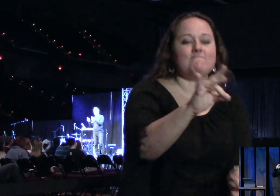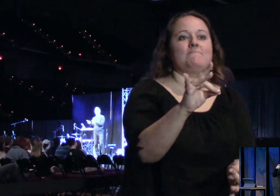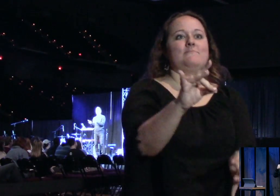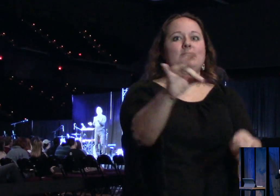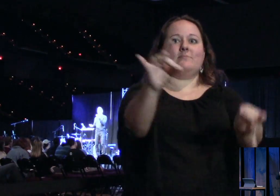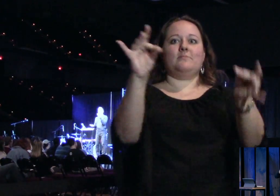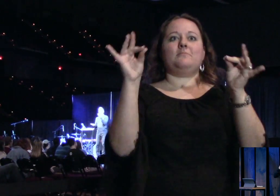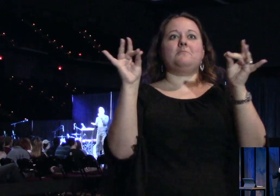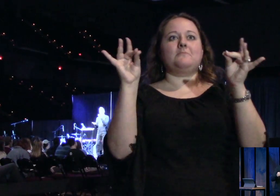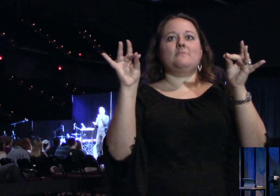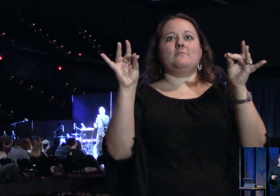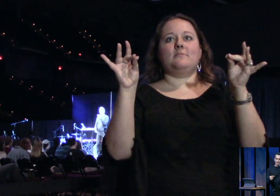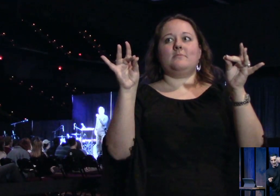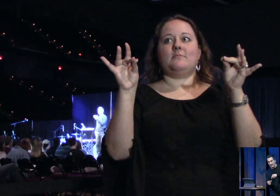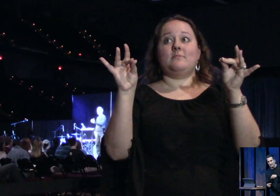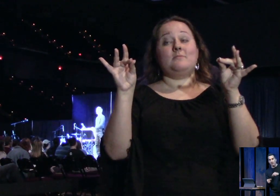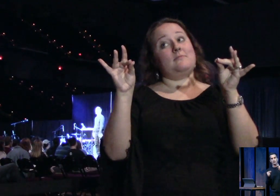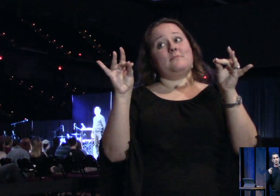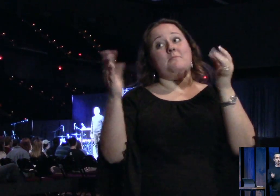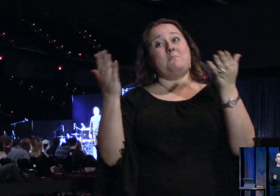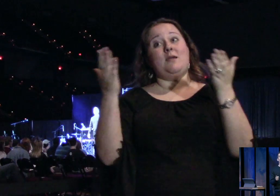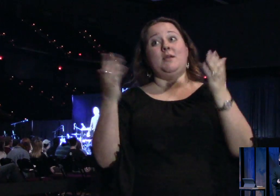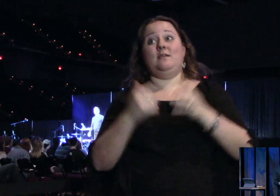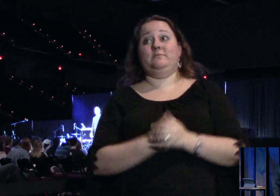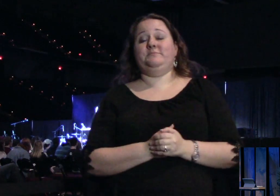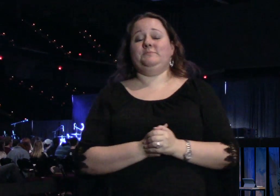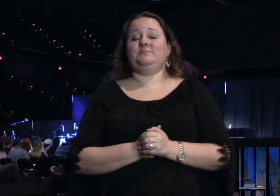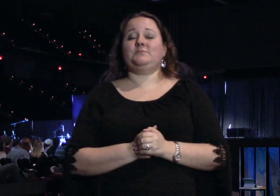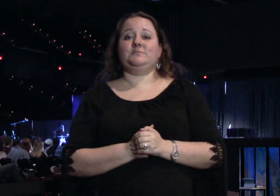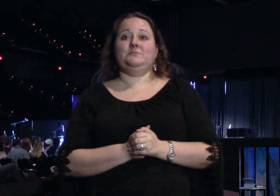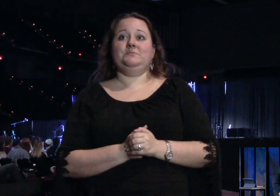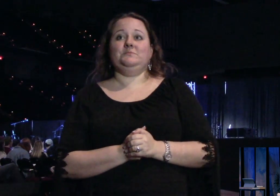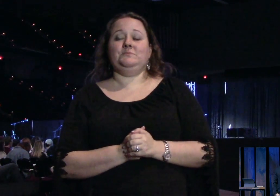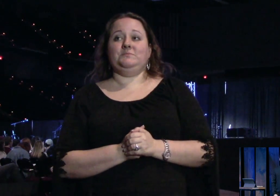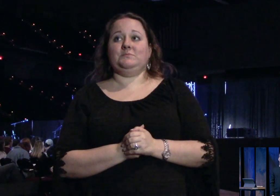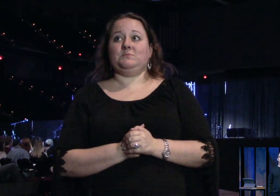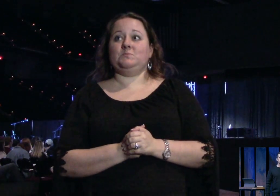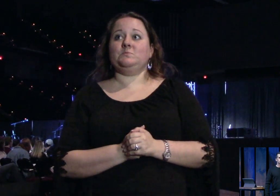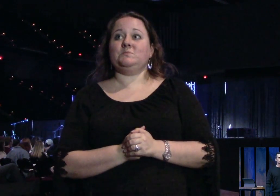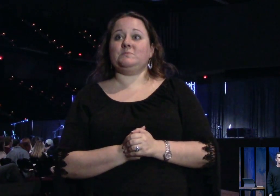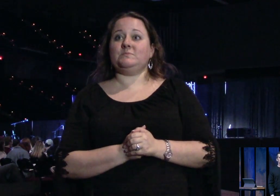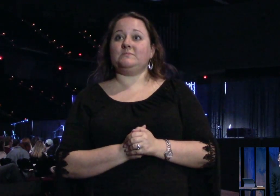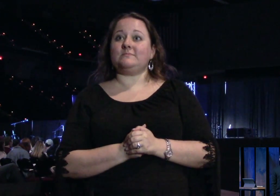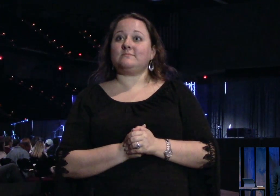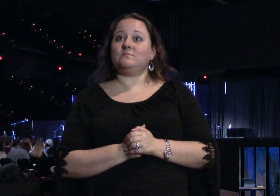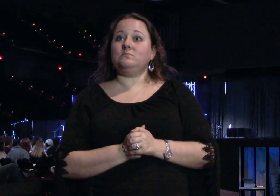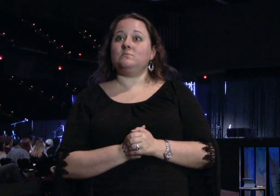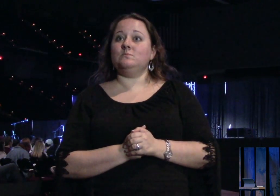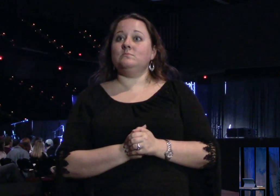your fingers move at the exact time it's dropped and you catch it.